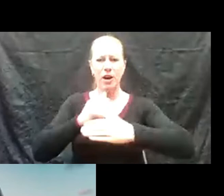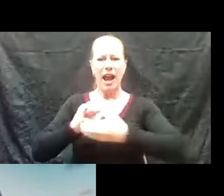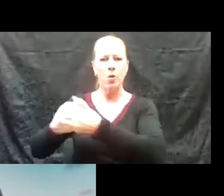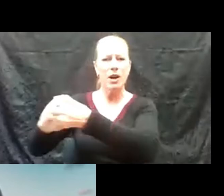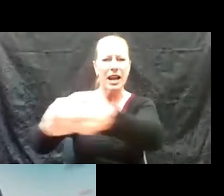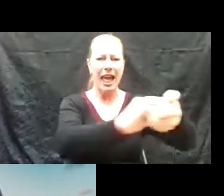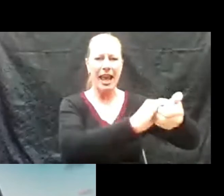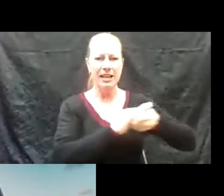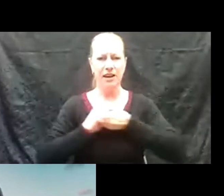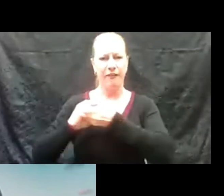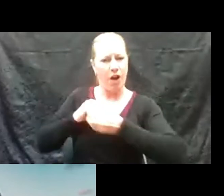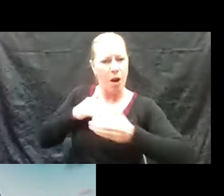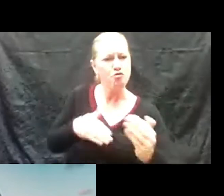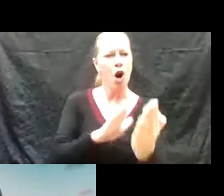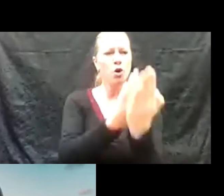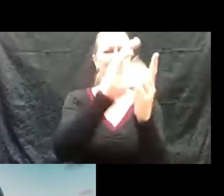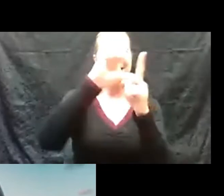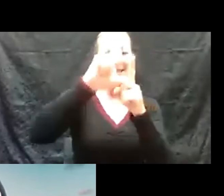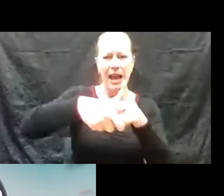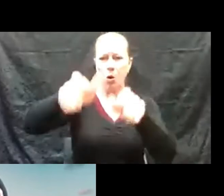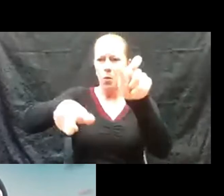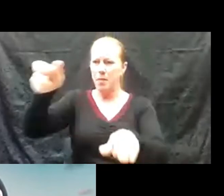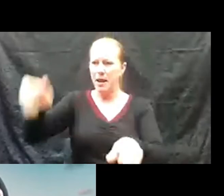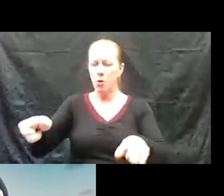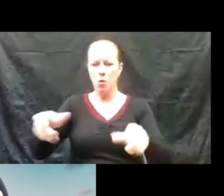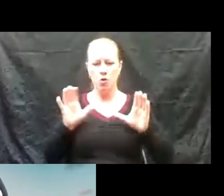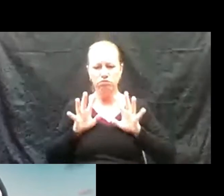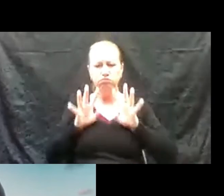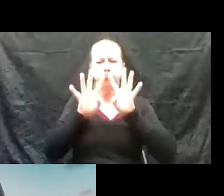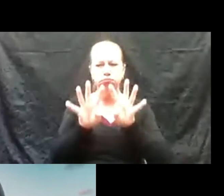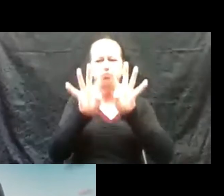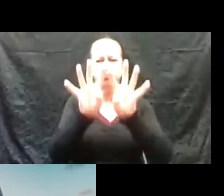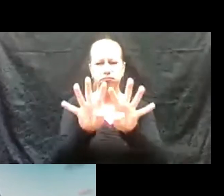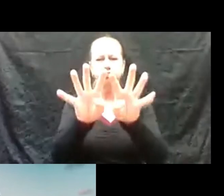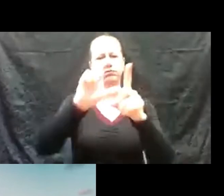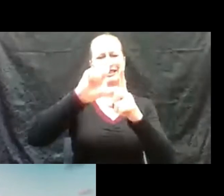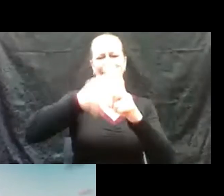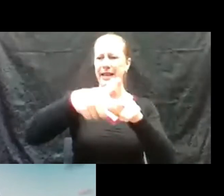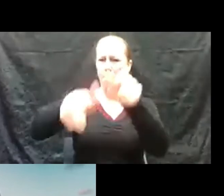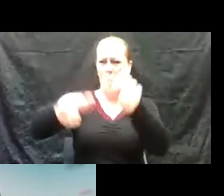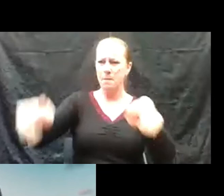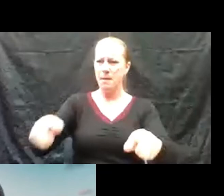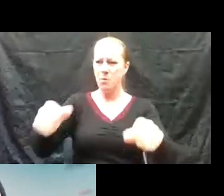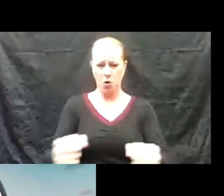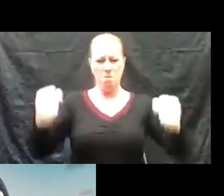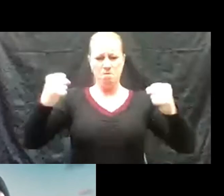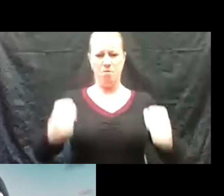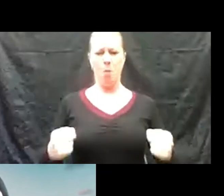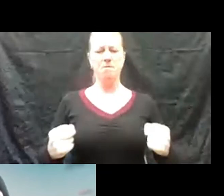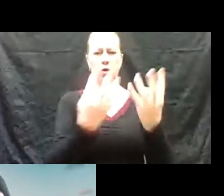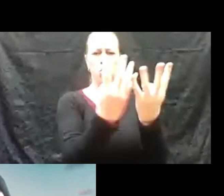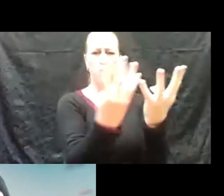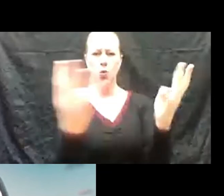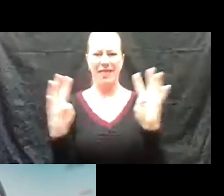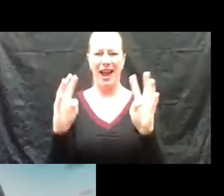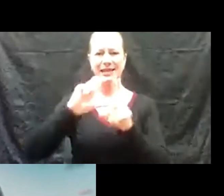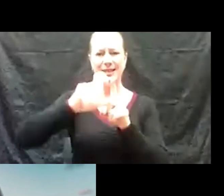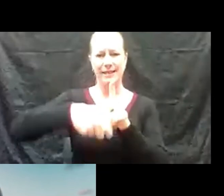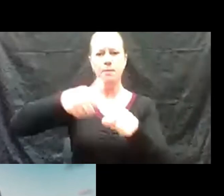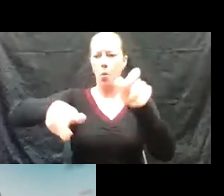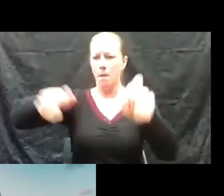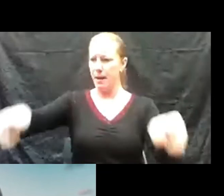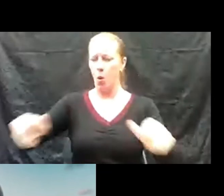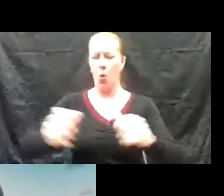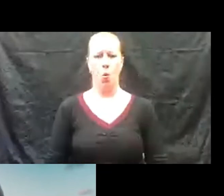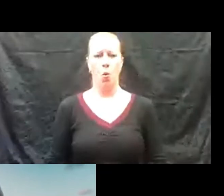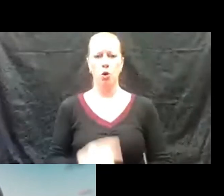as disabled people, to go forward together as disabled people and make a strong stand together as disabled people to